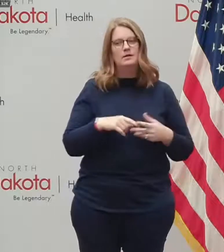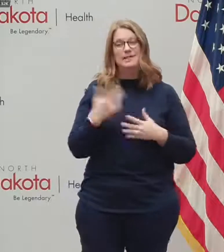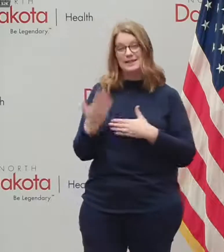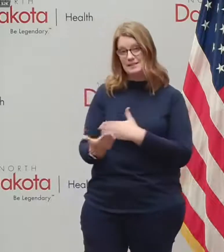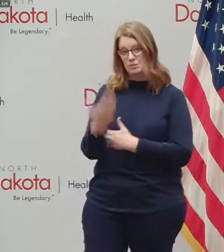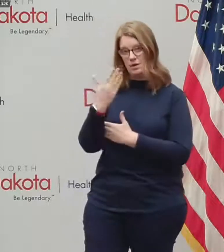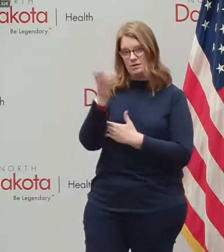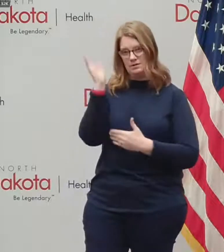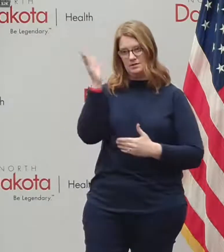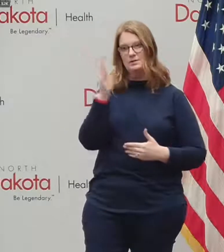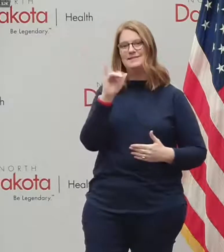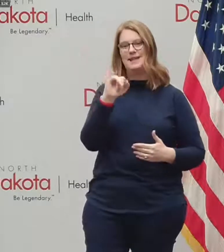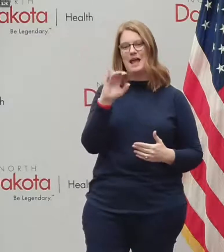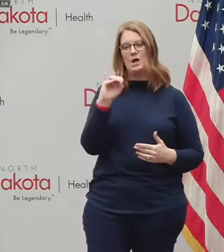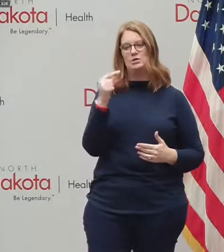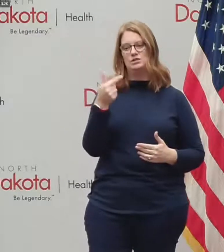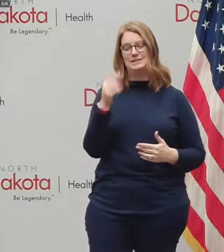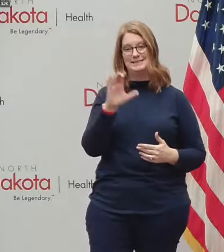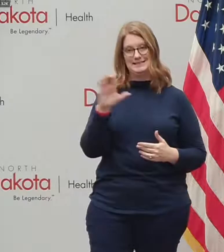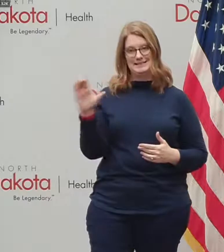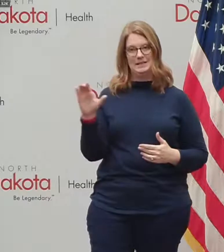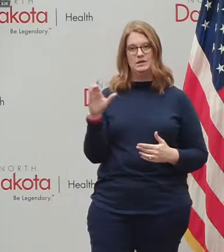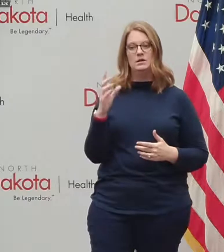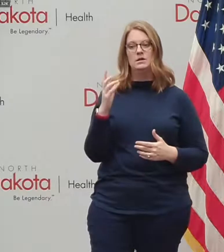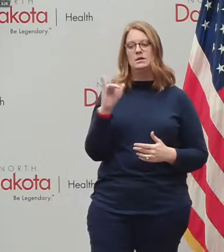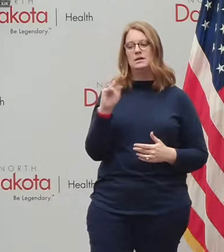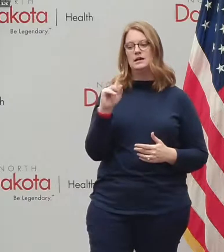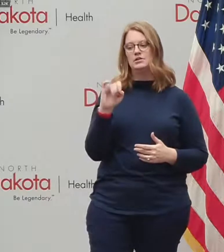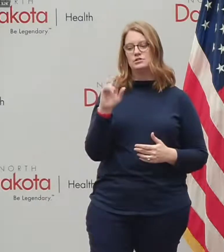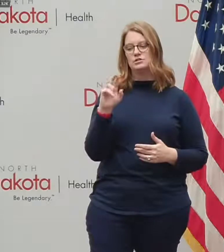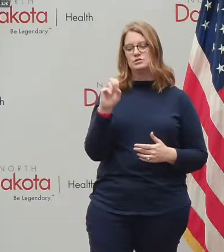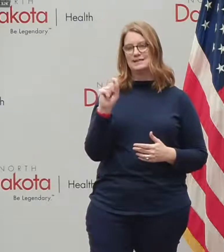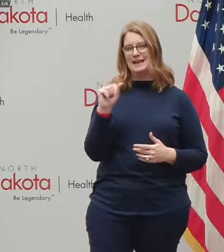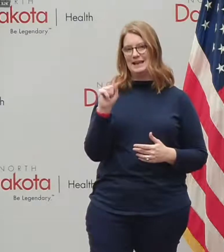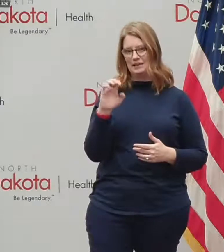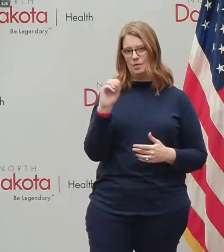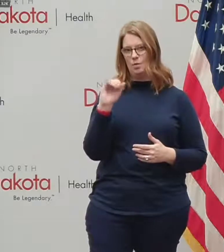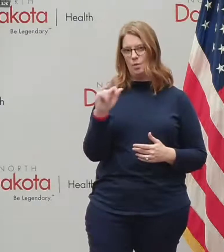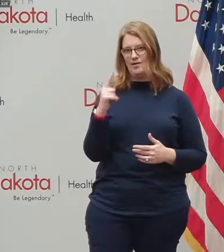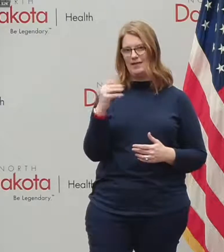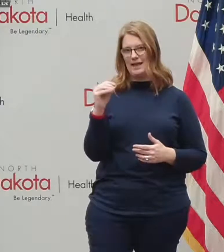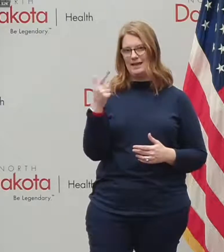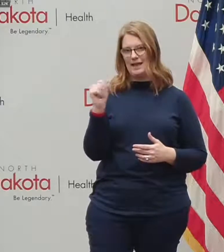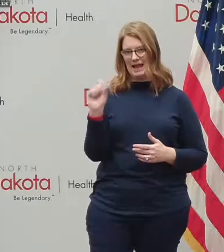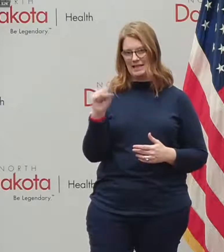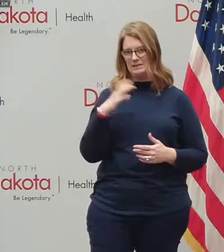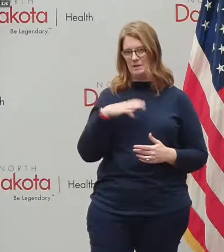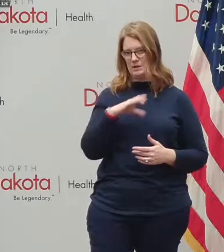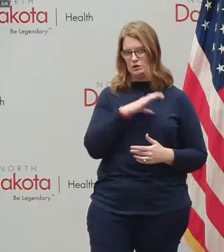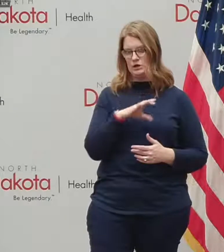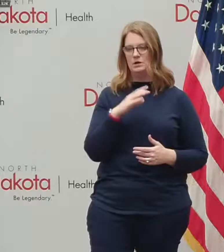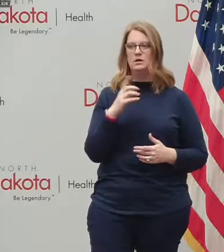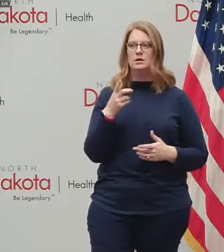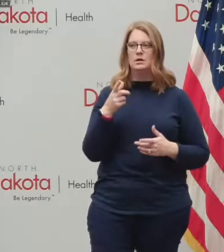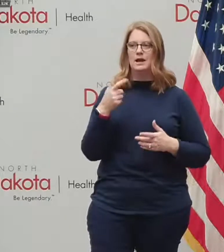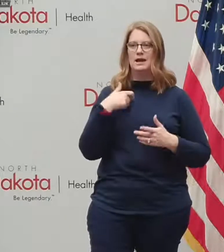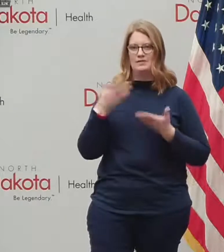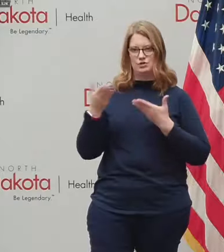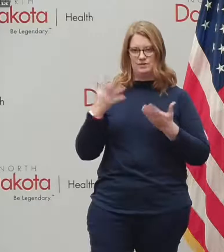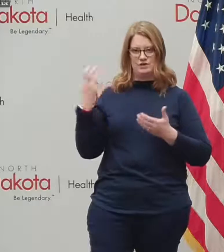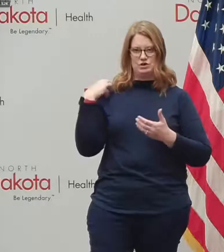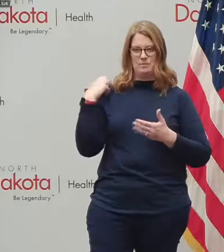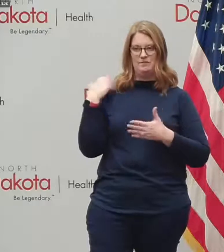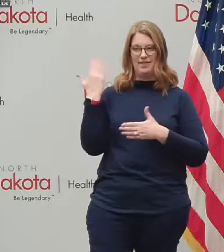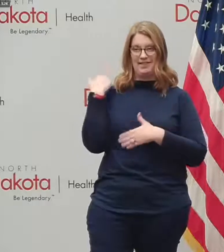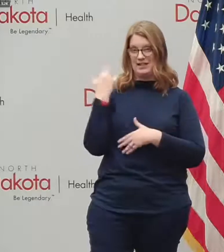to the IOGCC, the Interstate Oil and Gas Commission, where I've served as chairman for the last 2